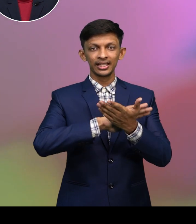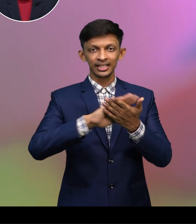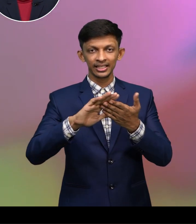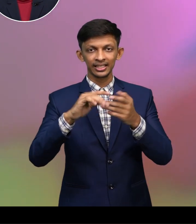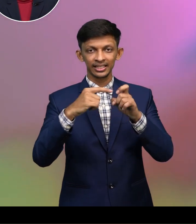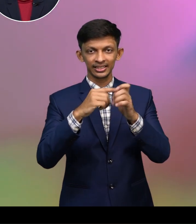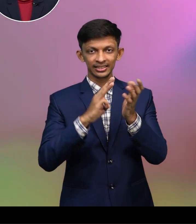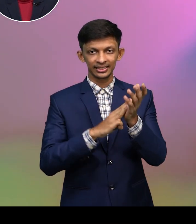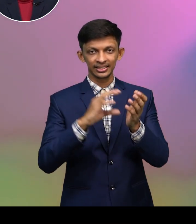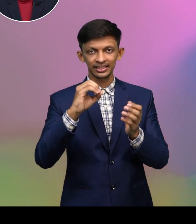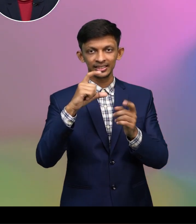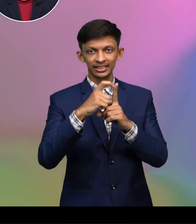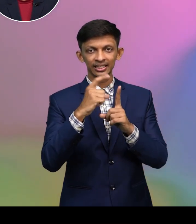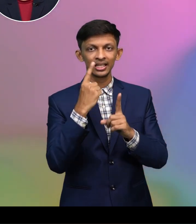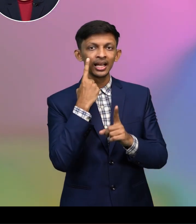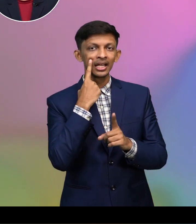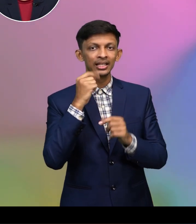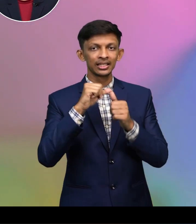Urochrome.